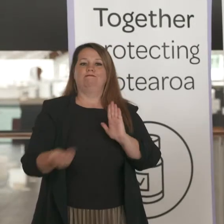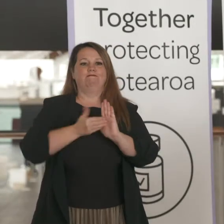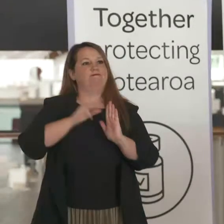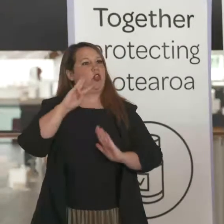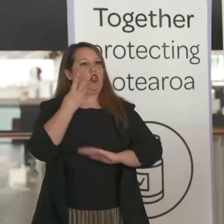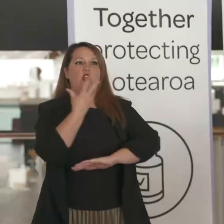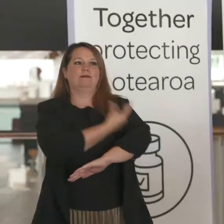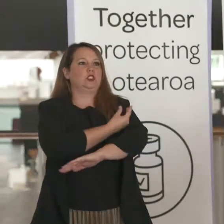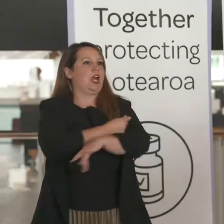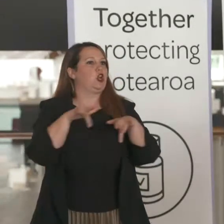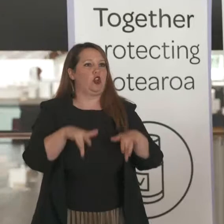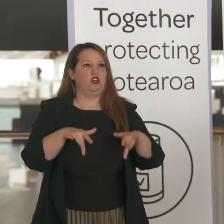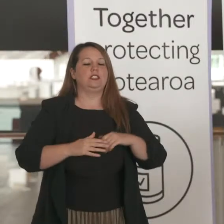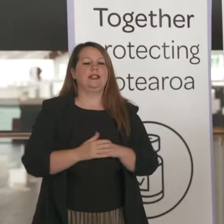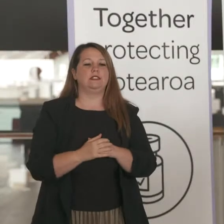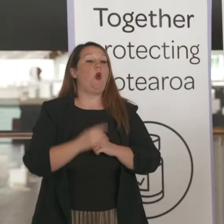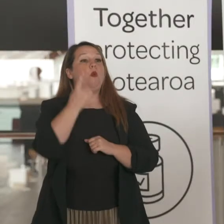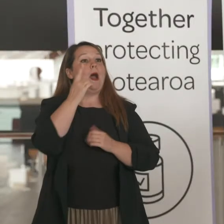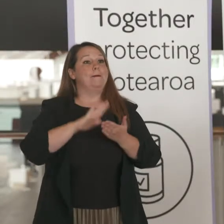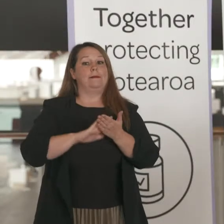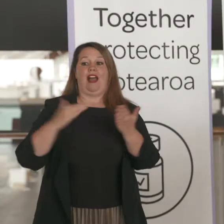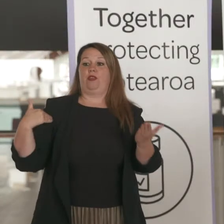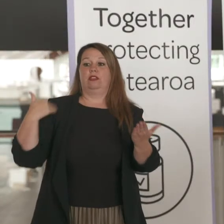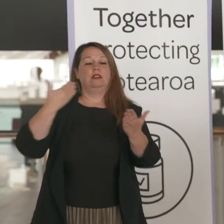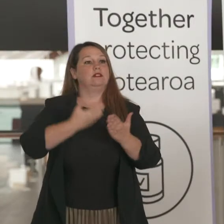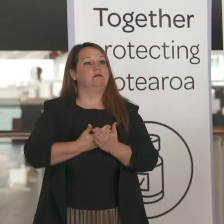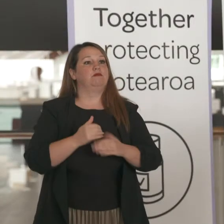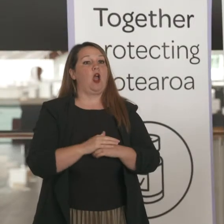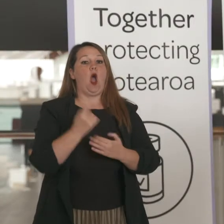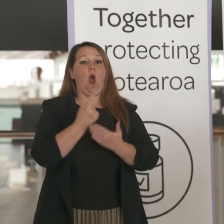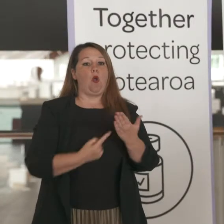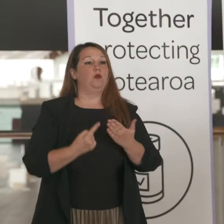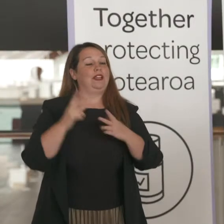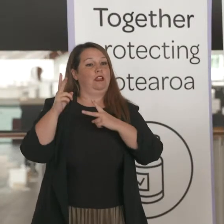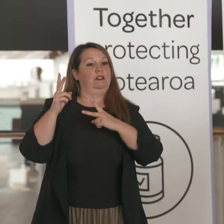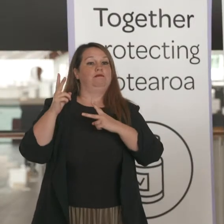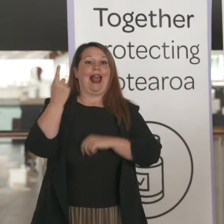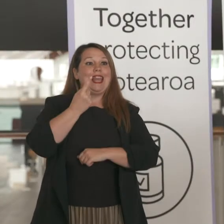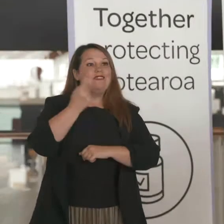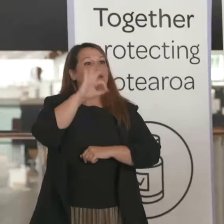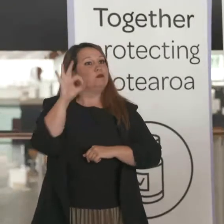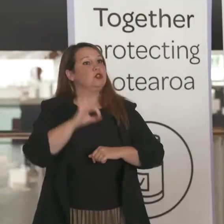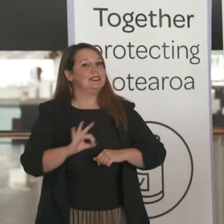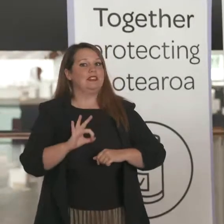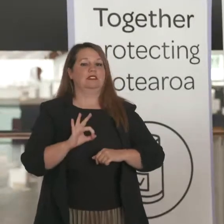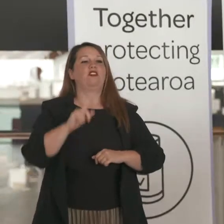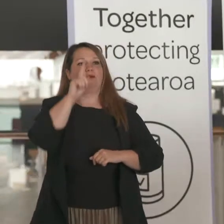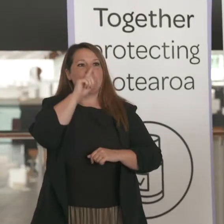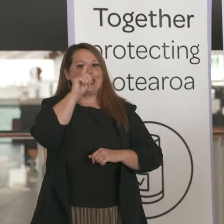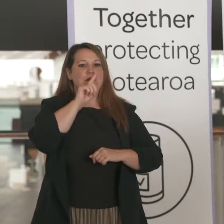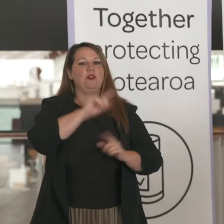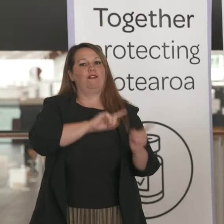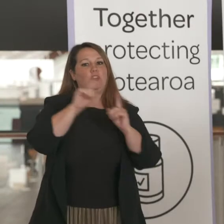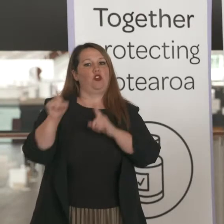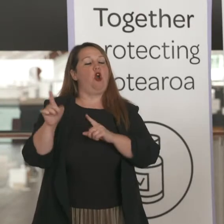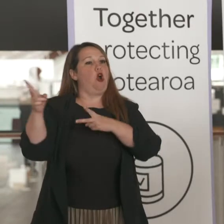here in Tamaki Makaurau, only 11% of hospitalisations have been in those who have had their